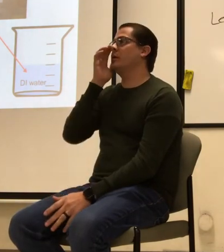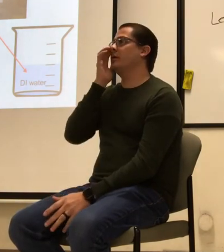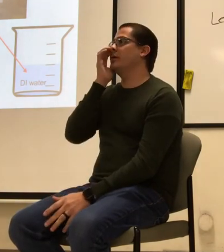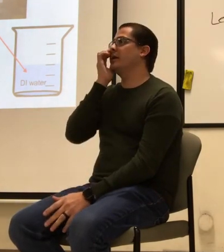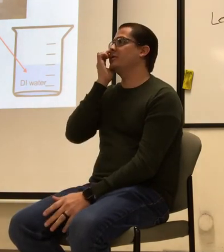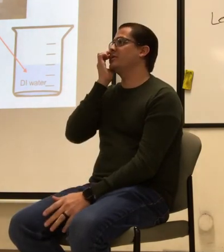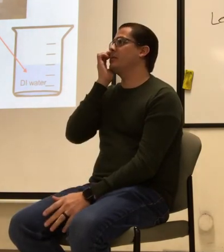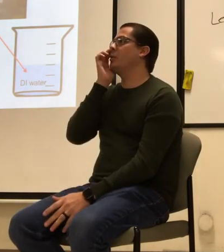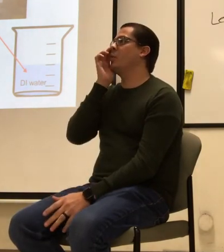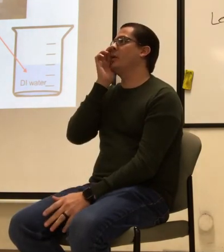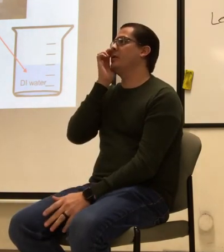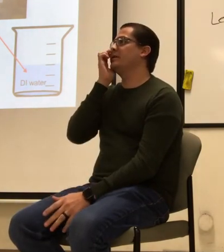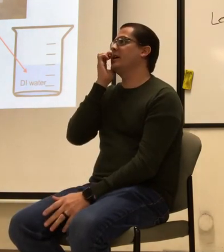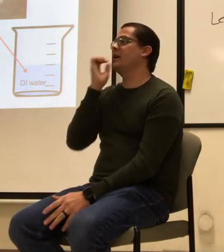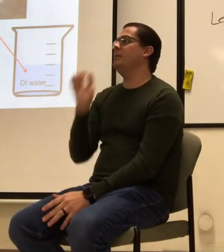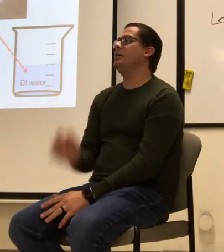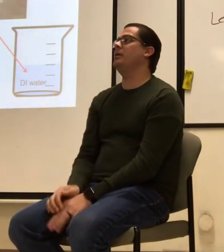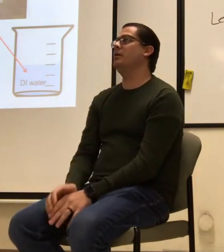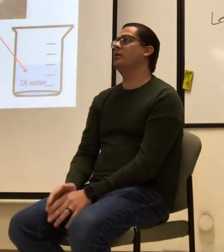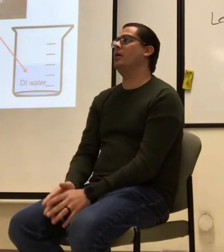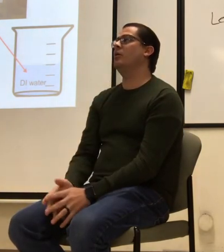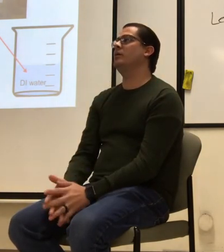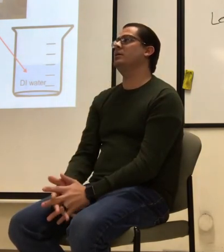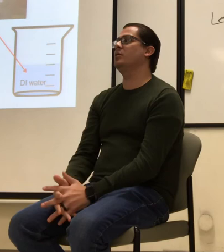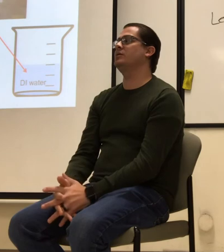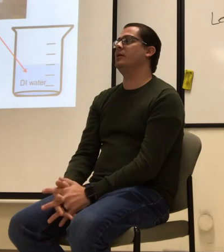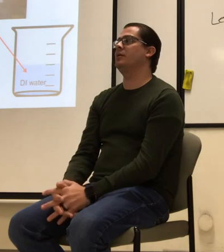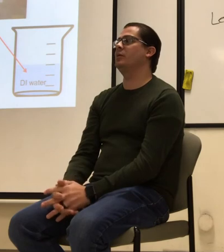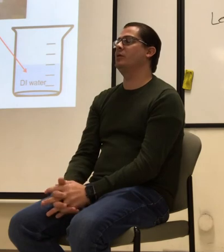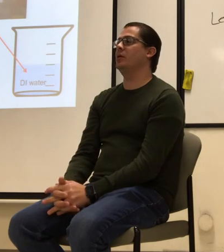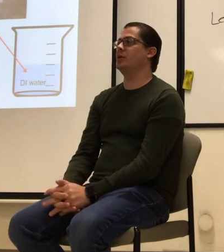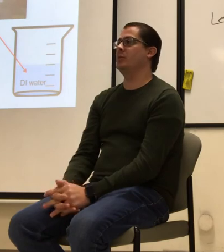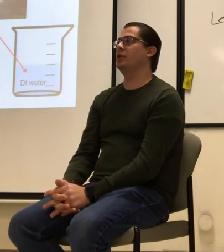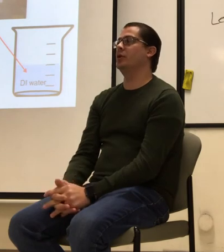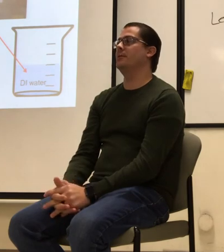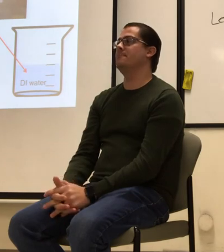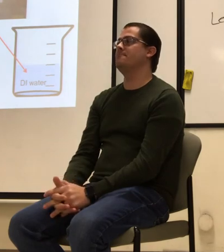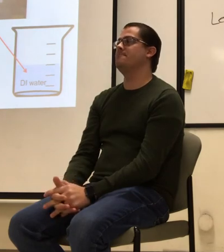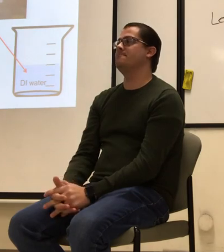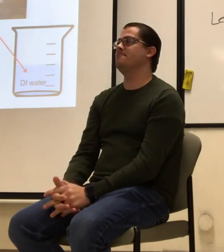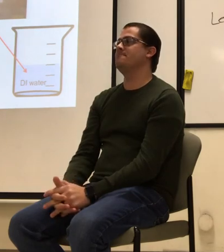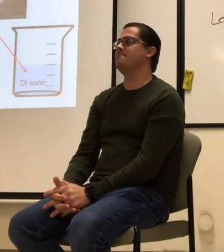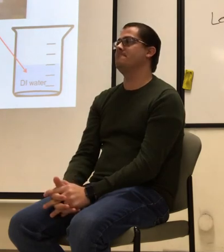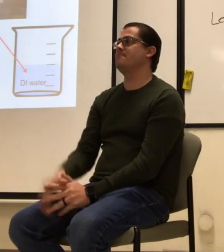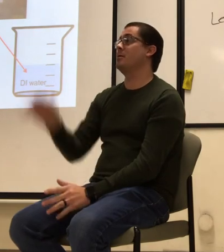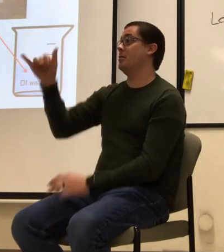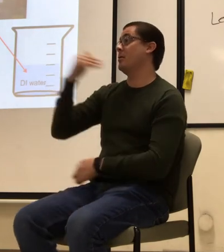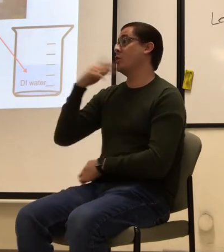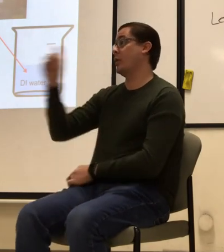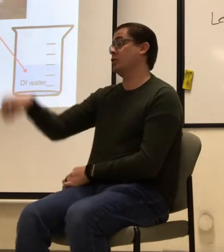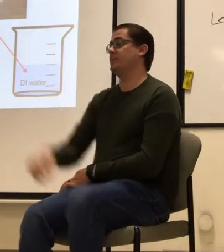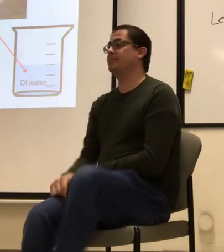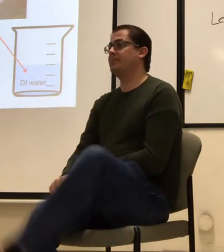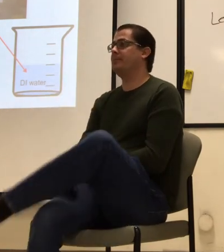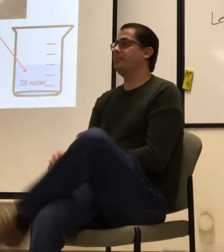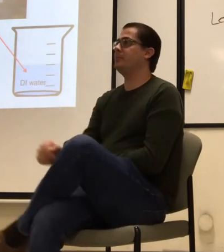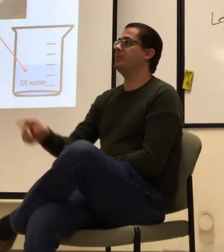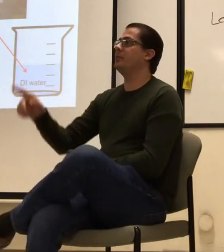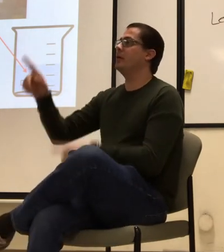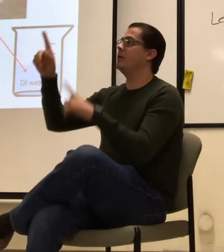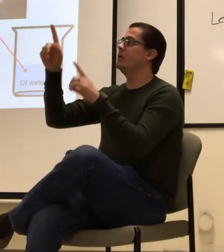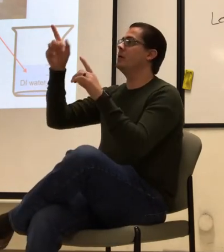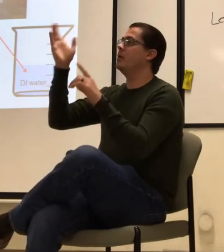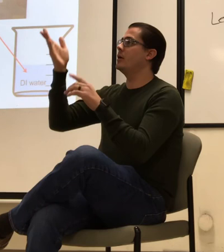So the lecture general one, is that gonna be here on Wednesday, or is that the thing we do on the computer? Oh yes, good question. Lecture exam one